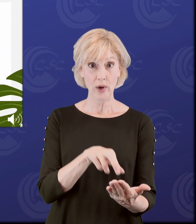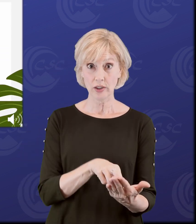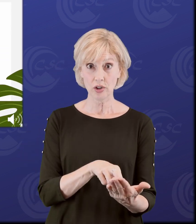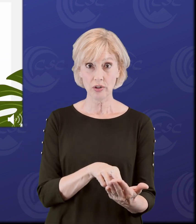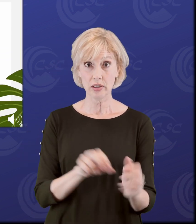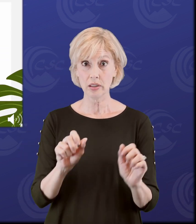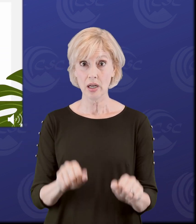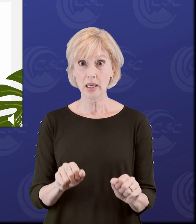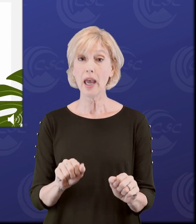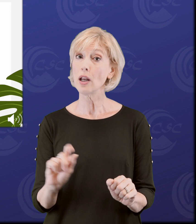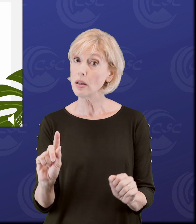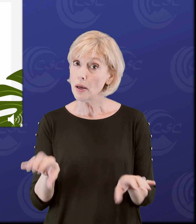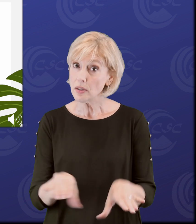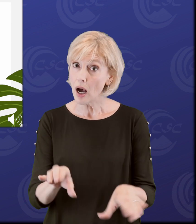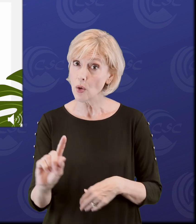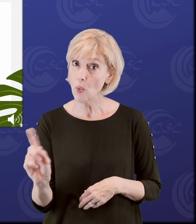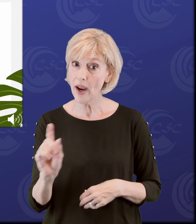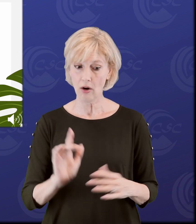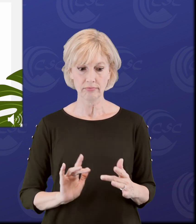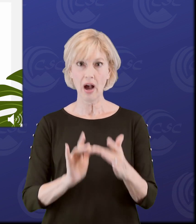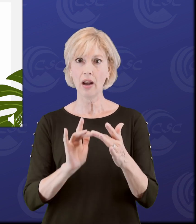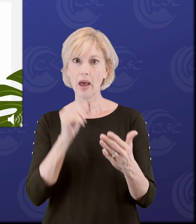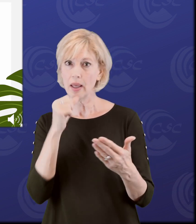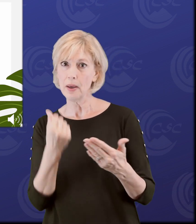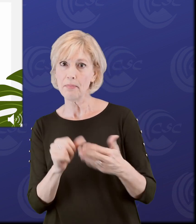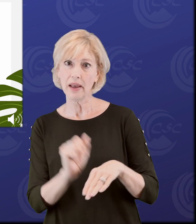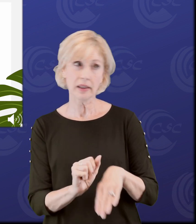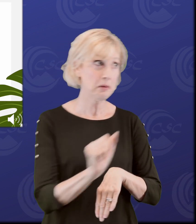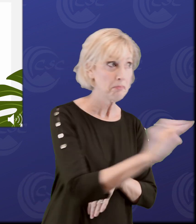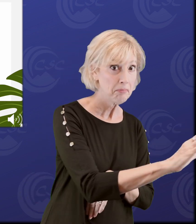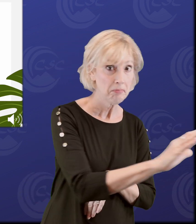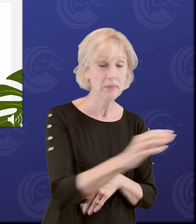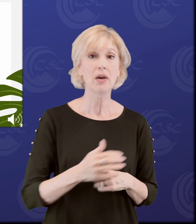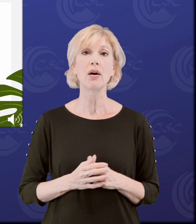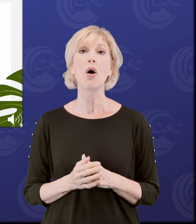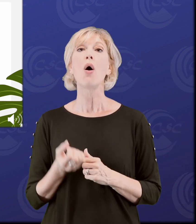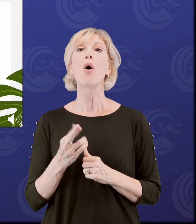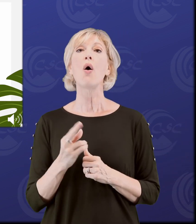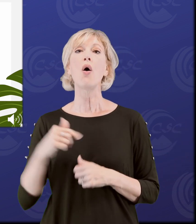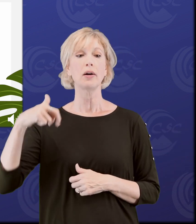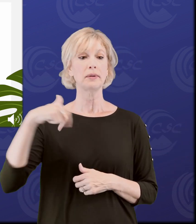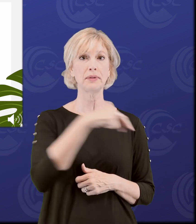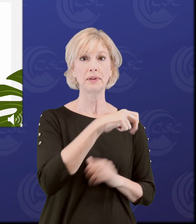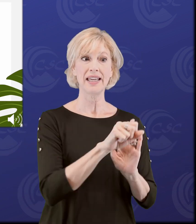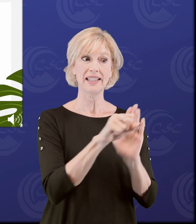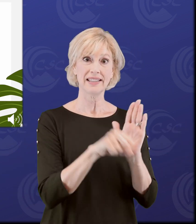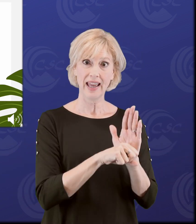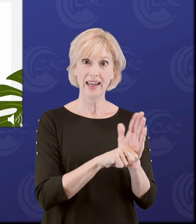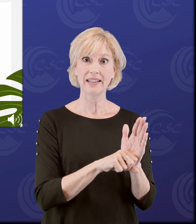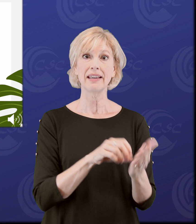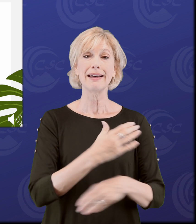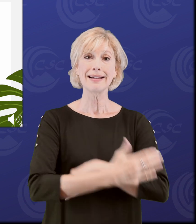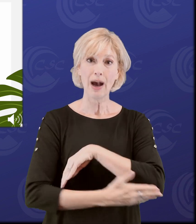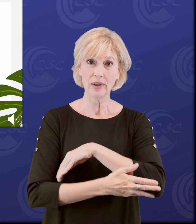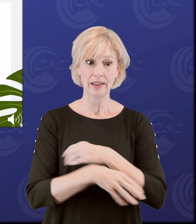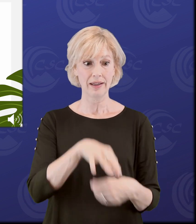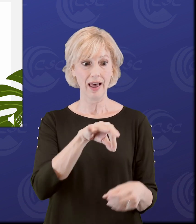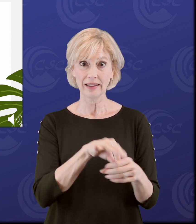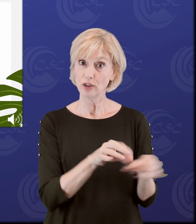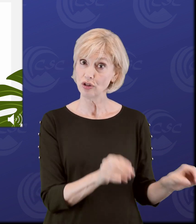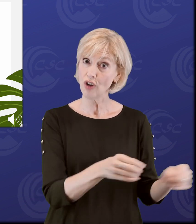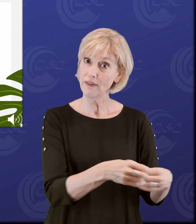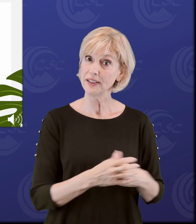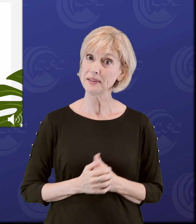Registration can be completed either online, by mailing in a physical application, or by visiting a state or county elections